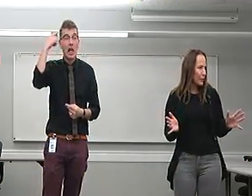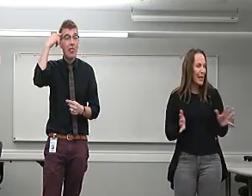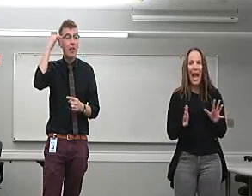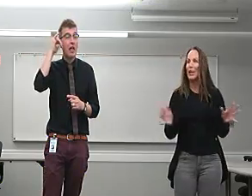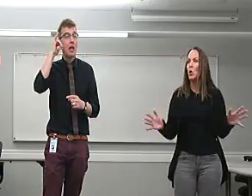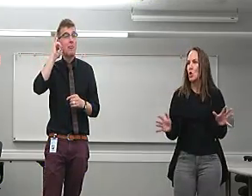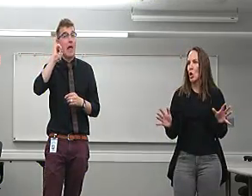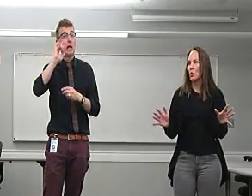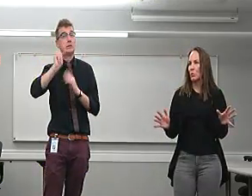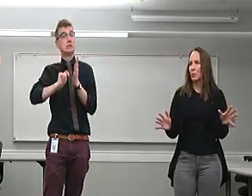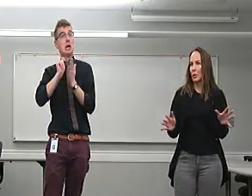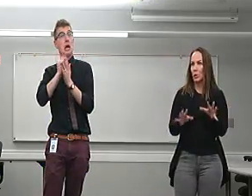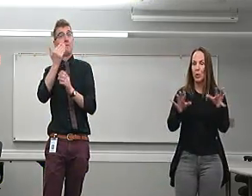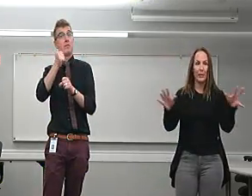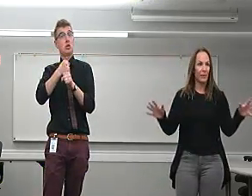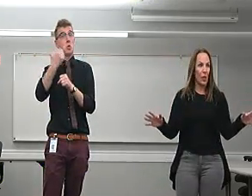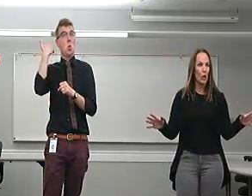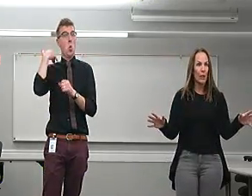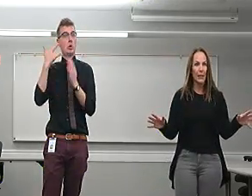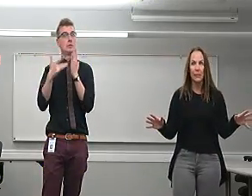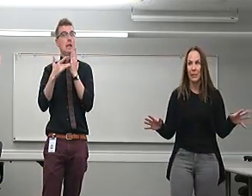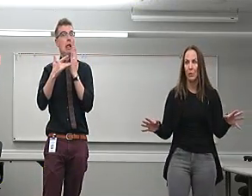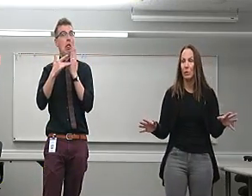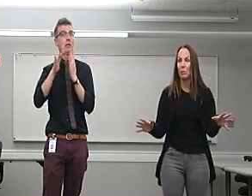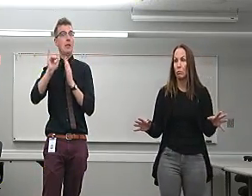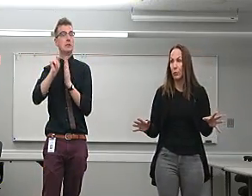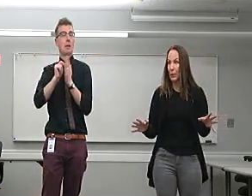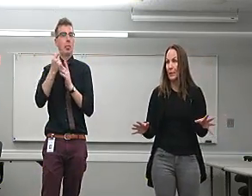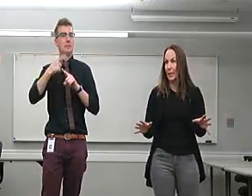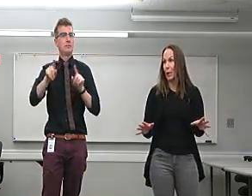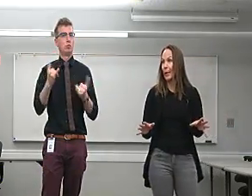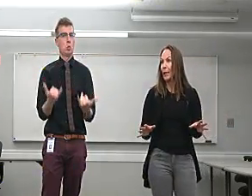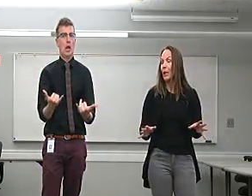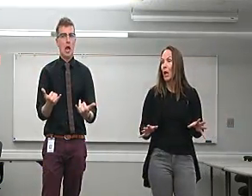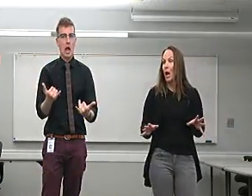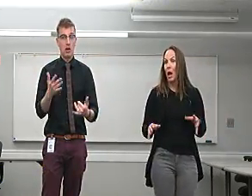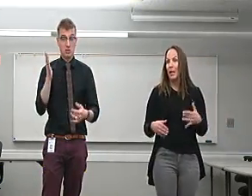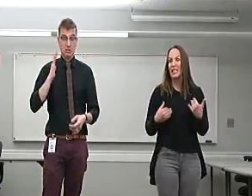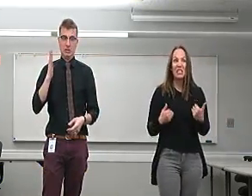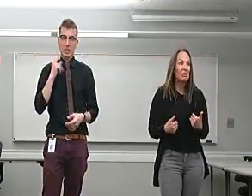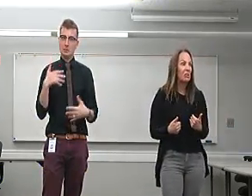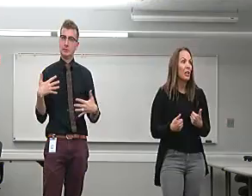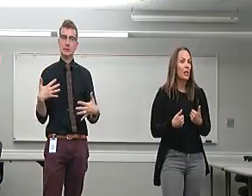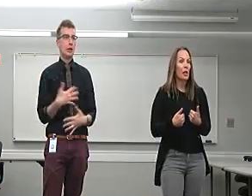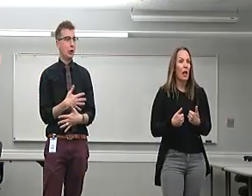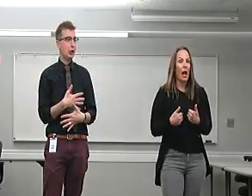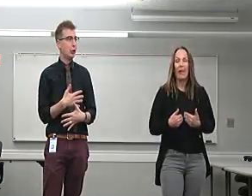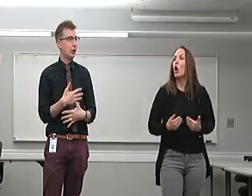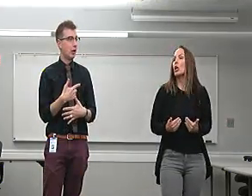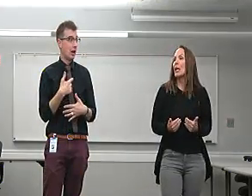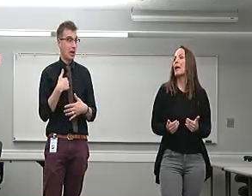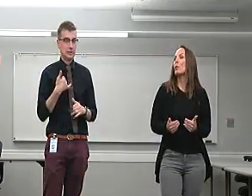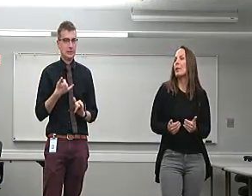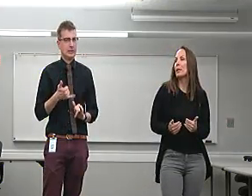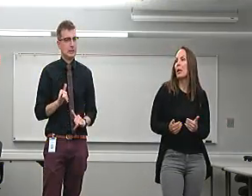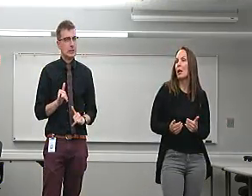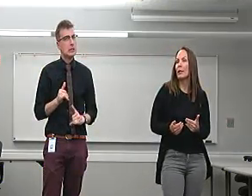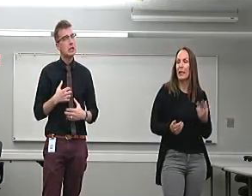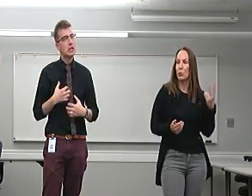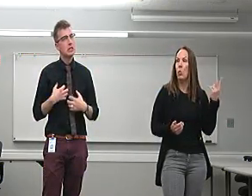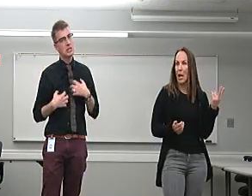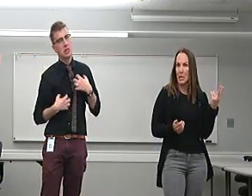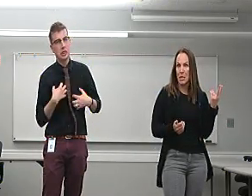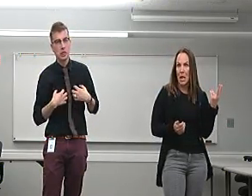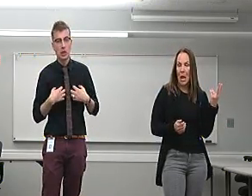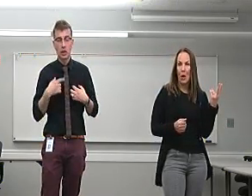know. You guys have younger kids. It was really scary. I still have a hard time with it. Leah has one, and